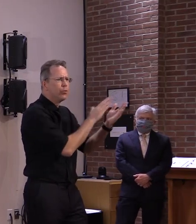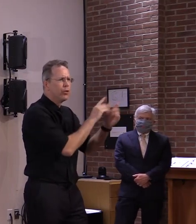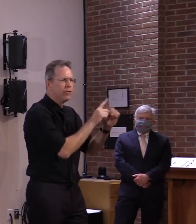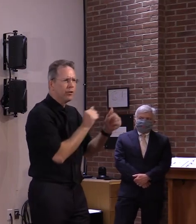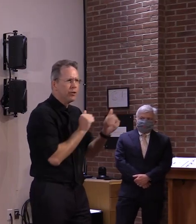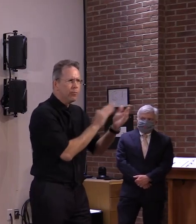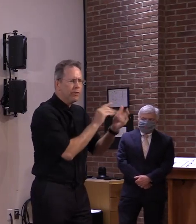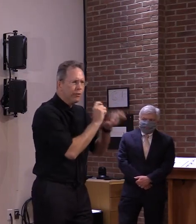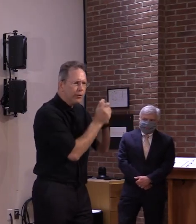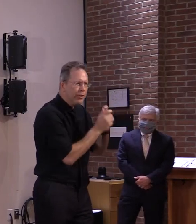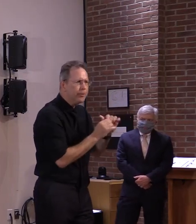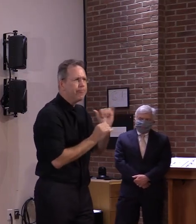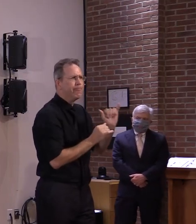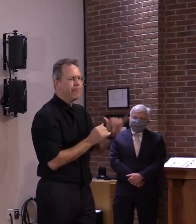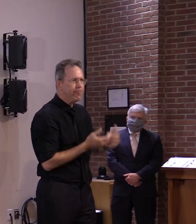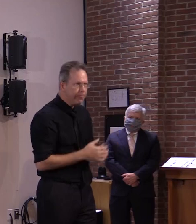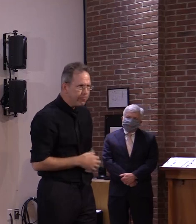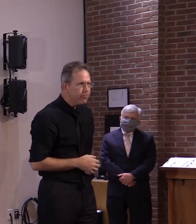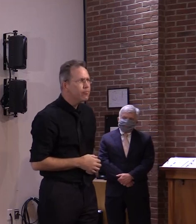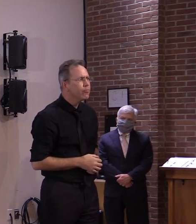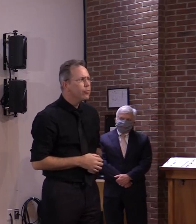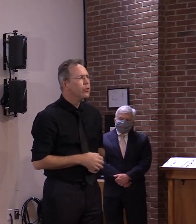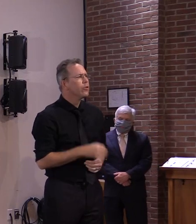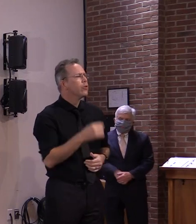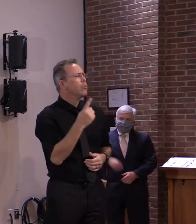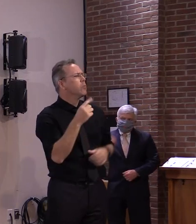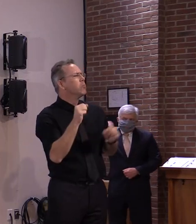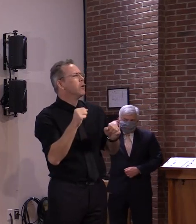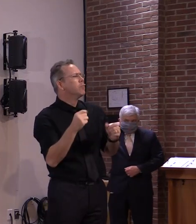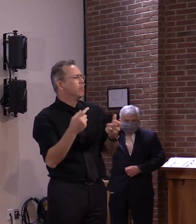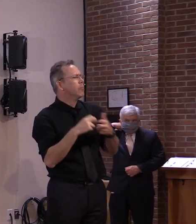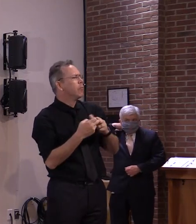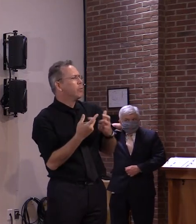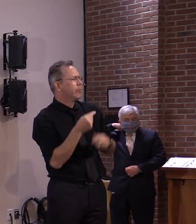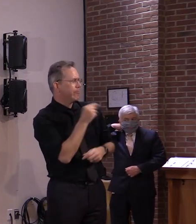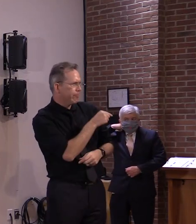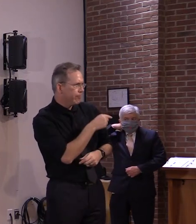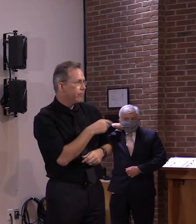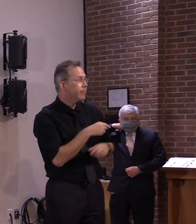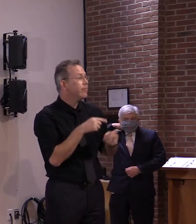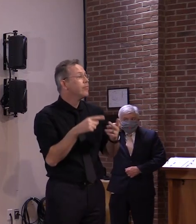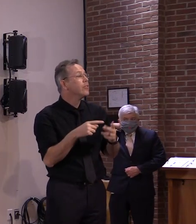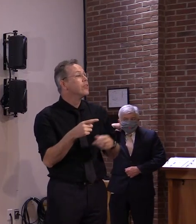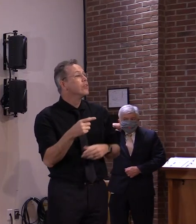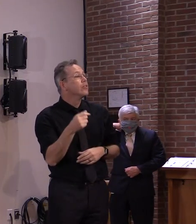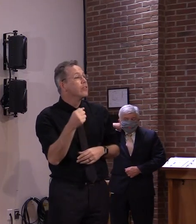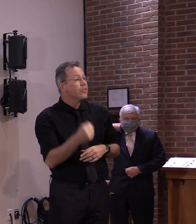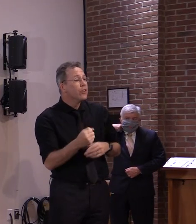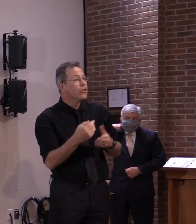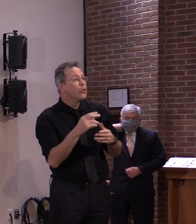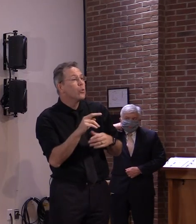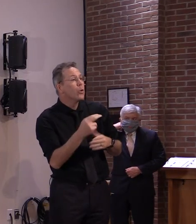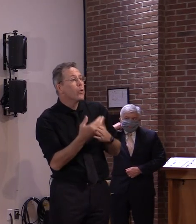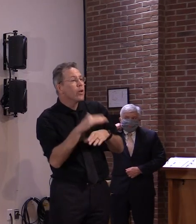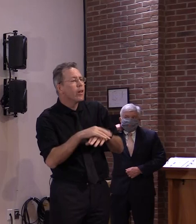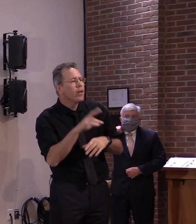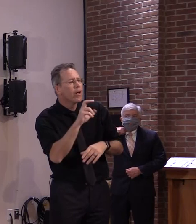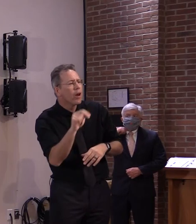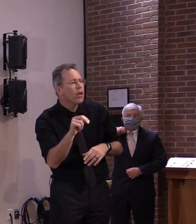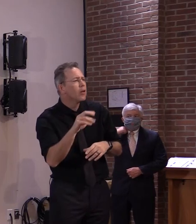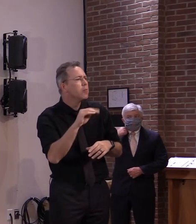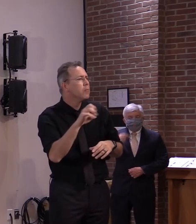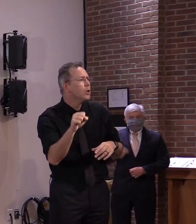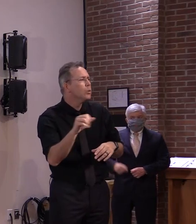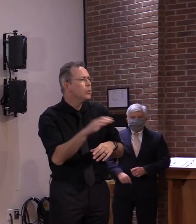definite, but obviously raised that as an issue. Southern New England colleagues, governors are equally